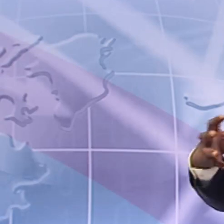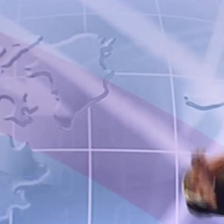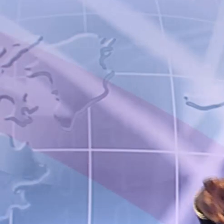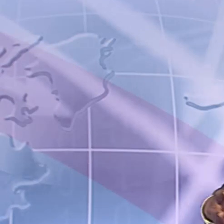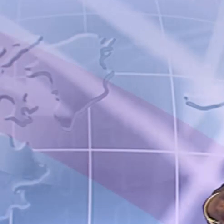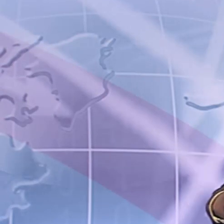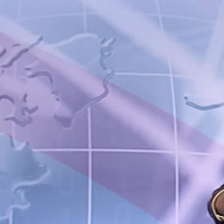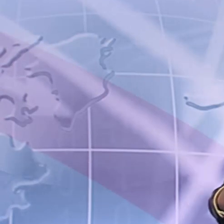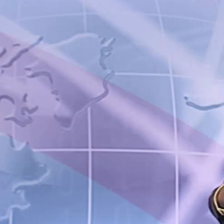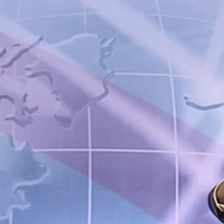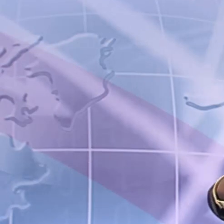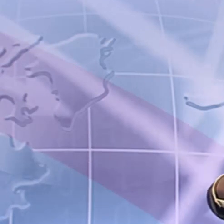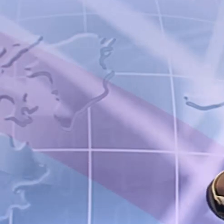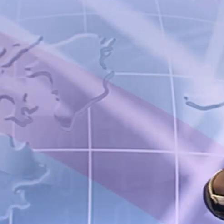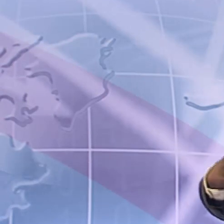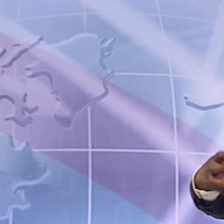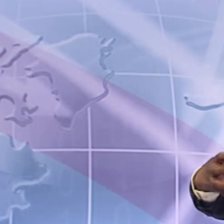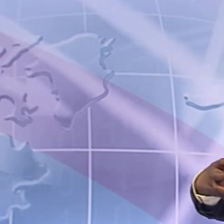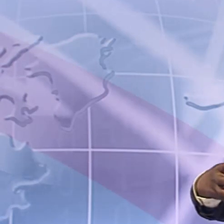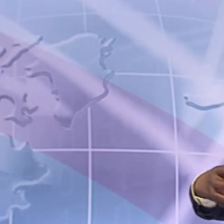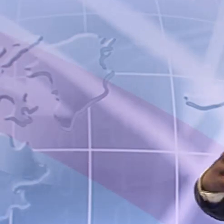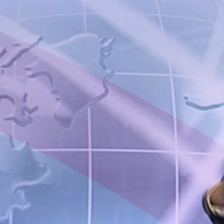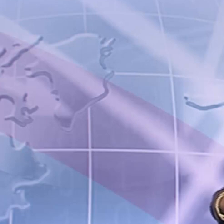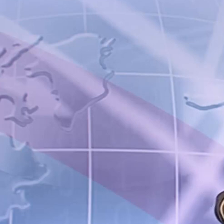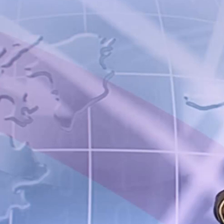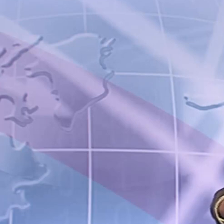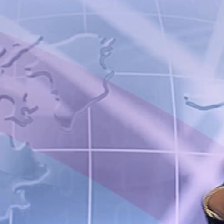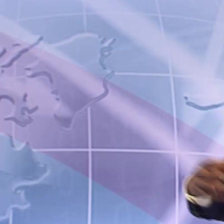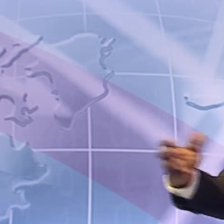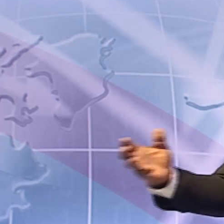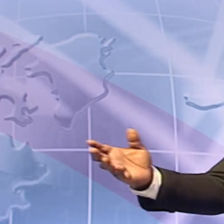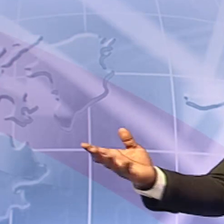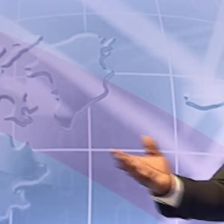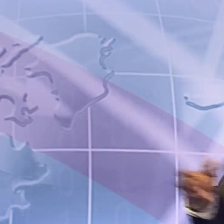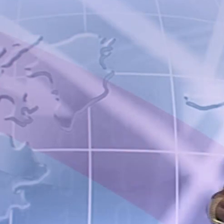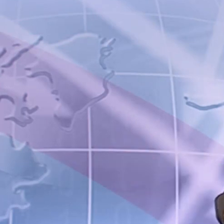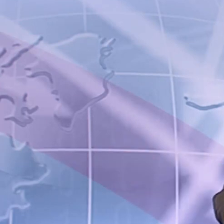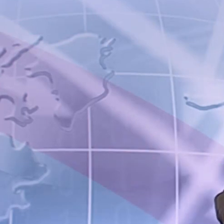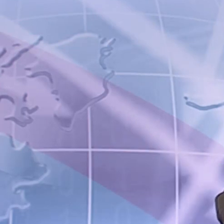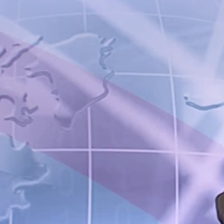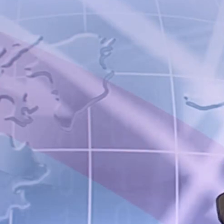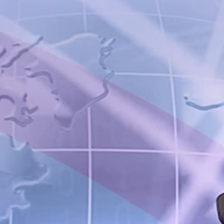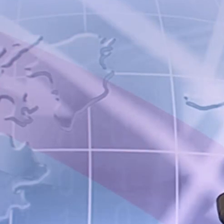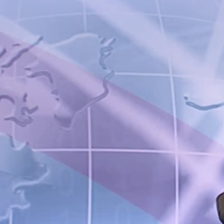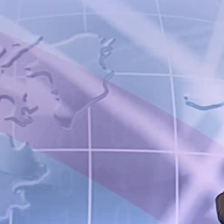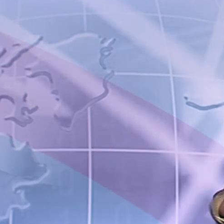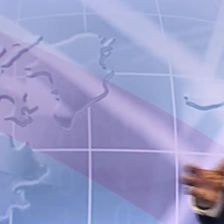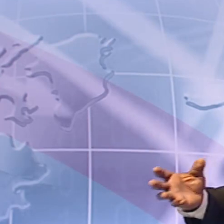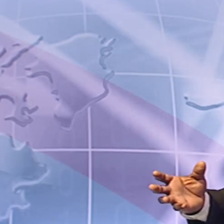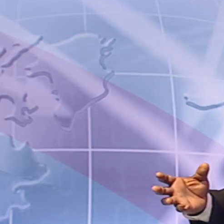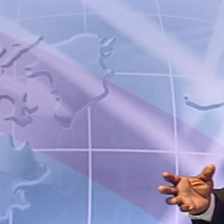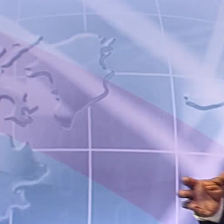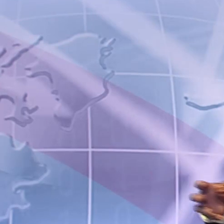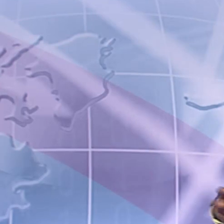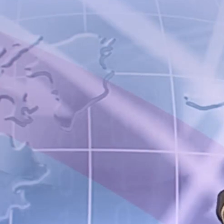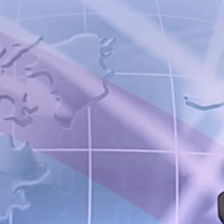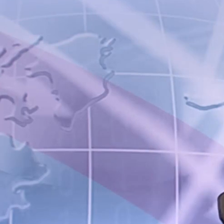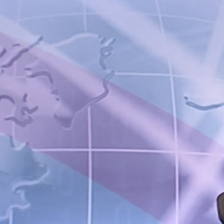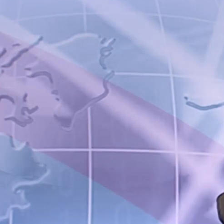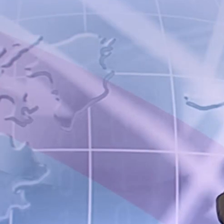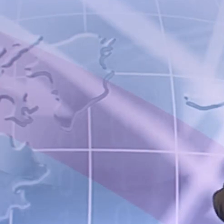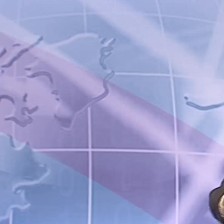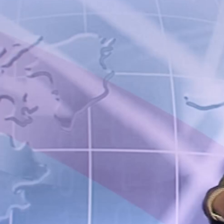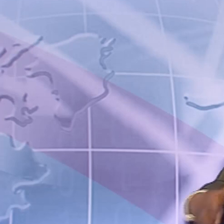a greater risk. So we need to find a way to protect them. And it will interest you to know that there are a lot of older folks